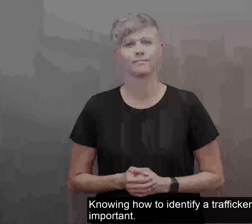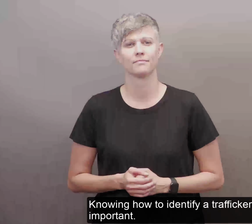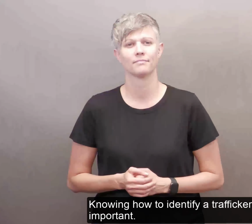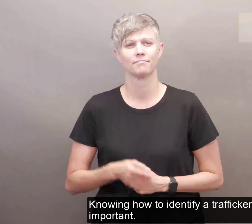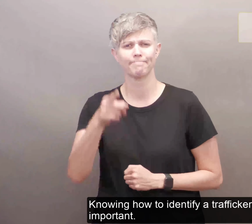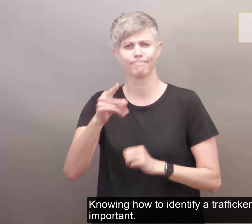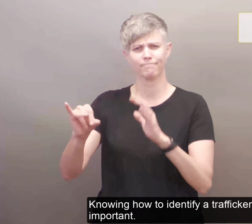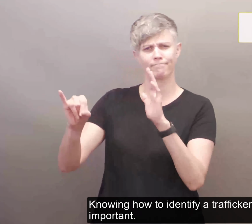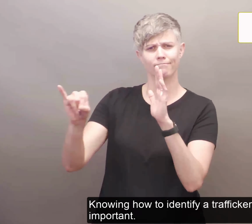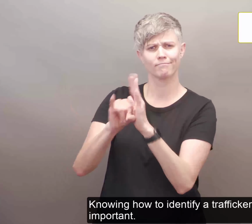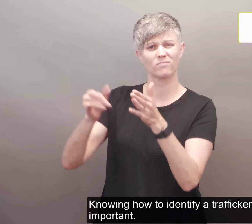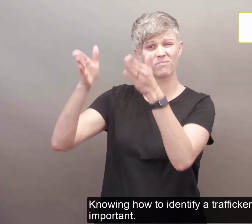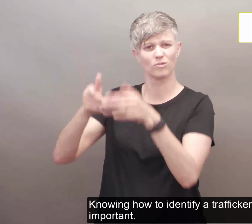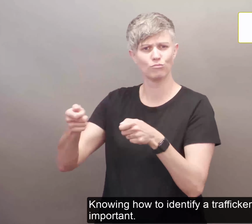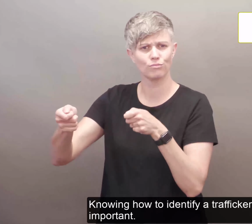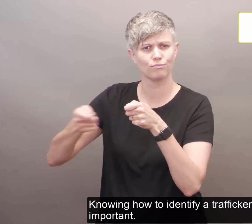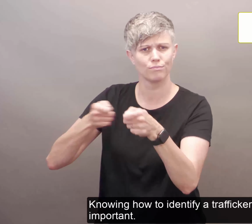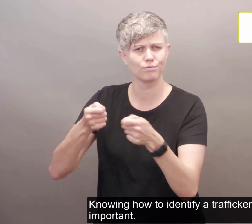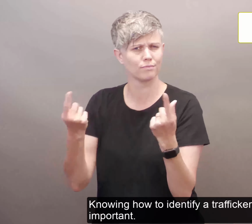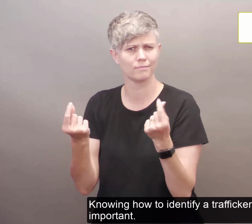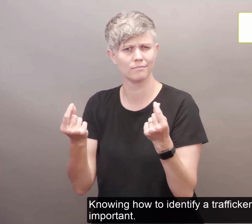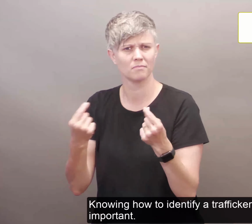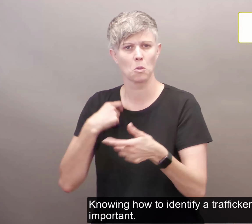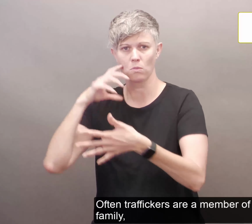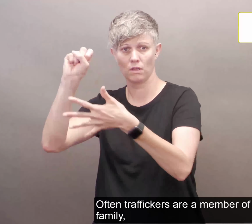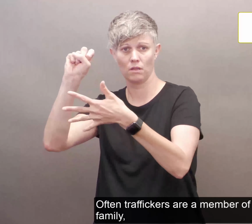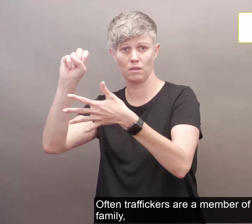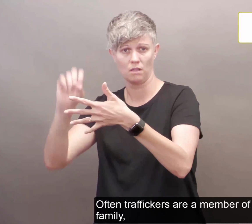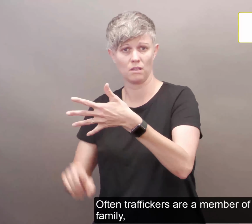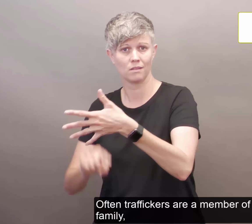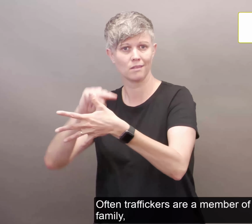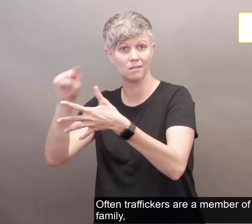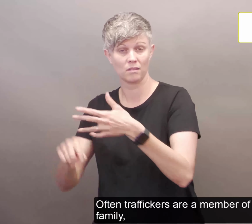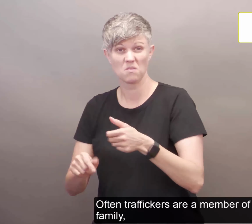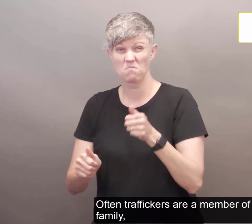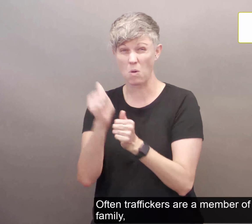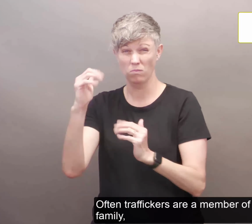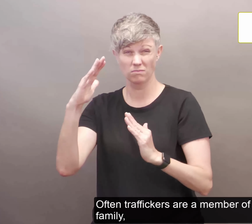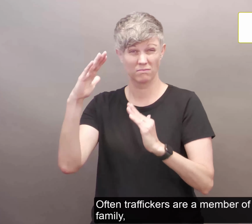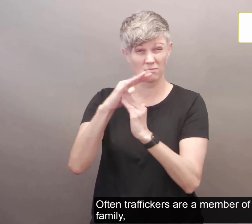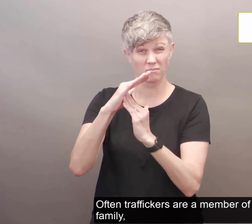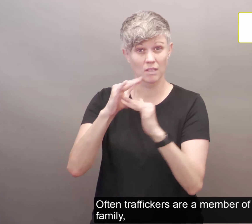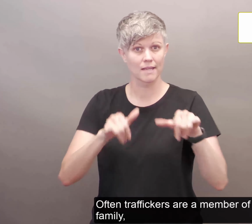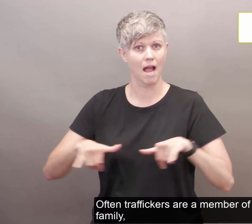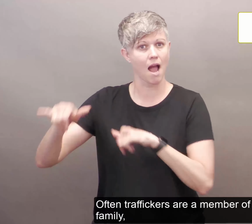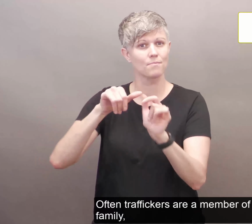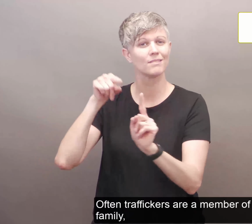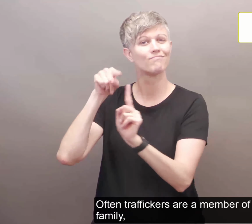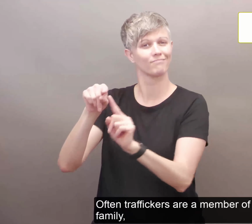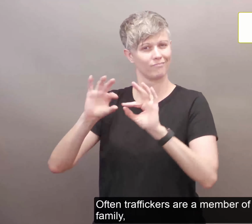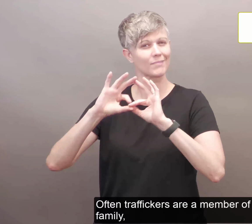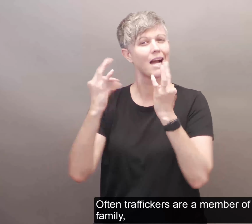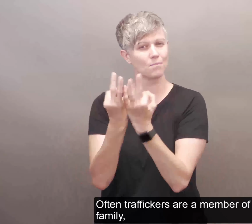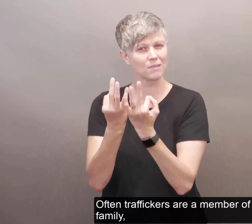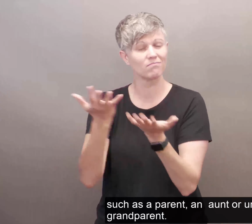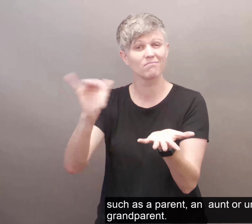Knowing how to identify a trafficker is extremely important. Often traffickers are a member of someone's family, such as a parent, an